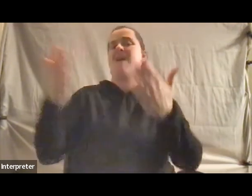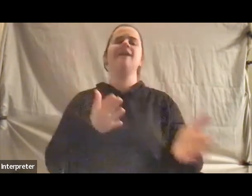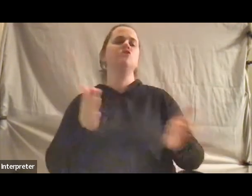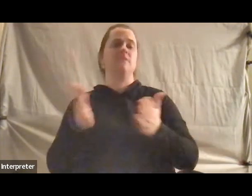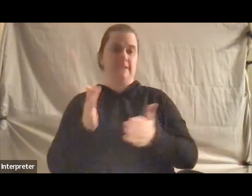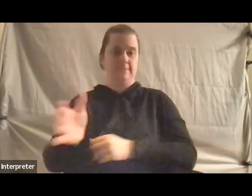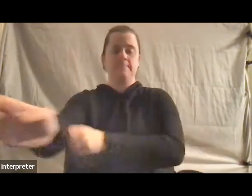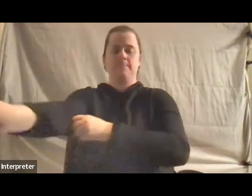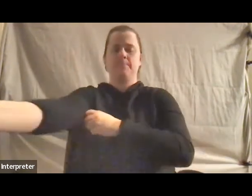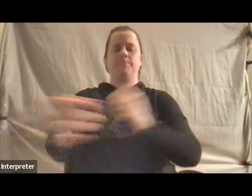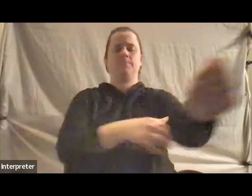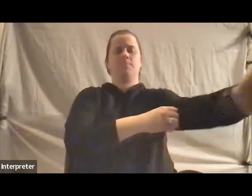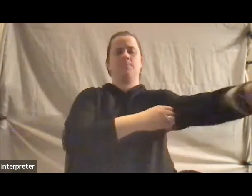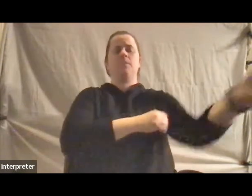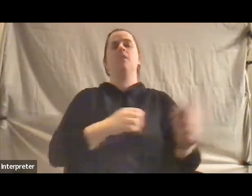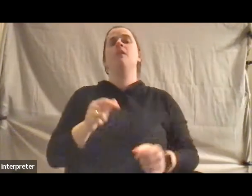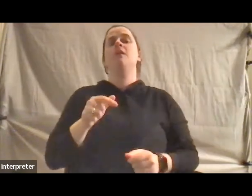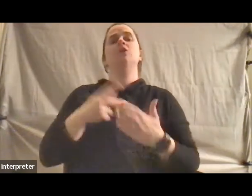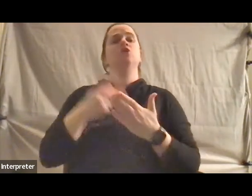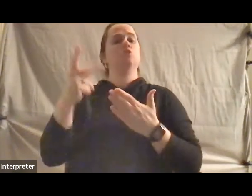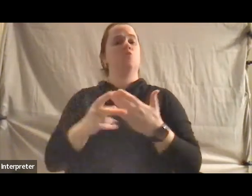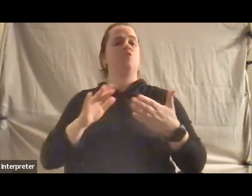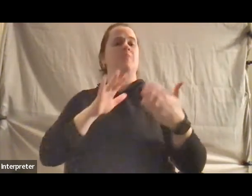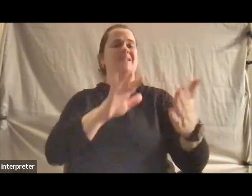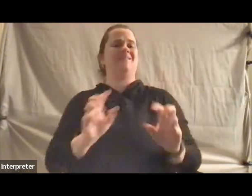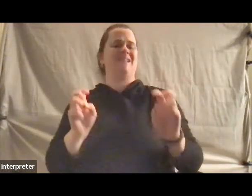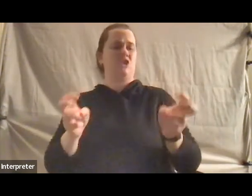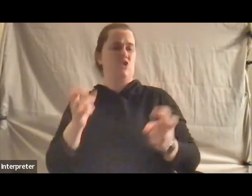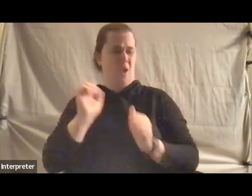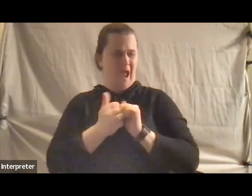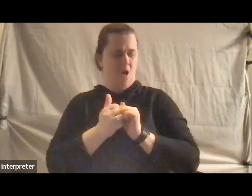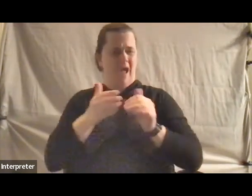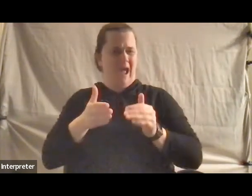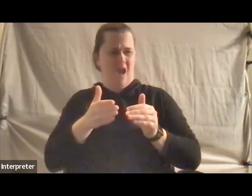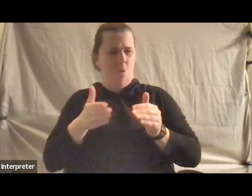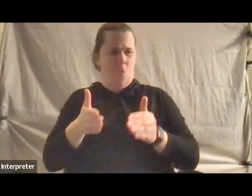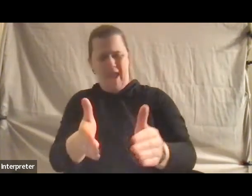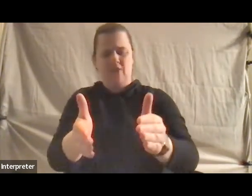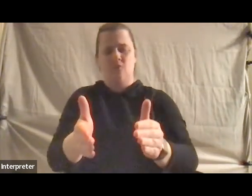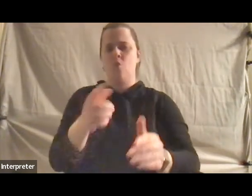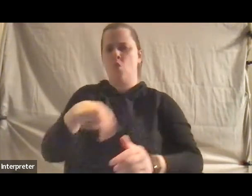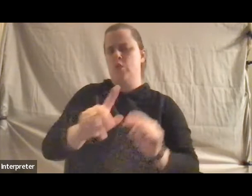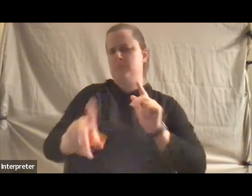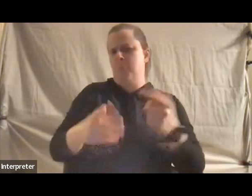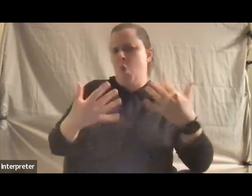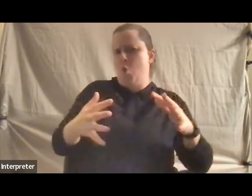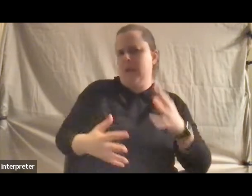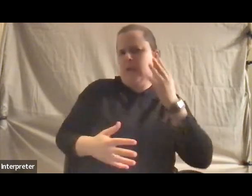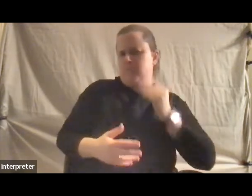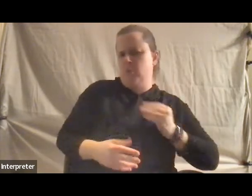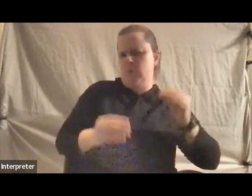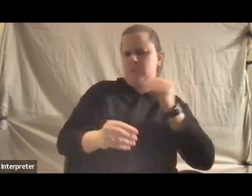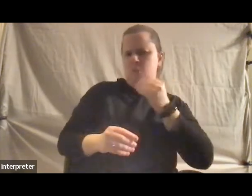services. This program addresses the issue by providing an avenue for individuals who may have been homeless or may have